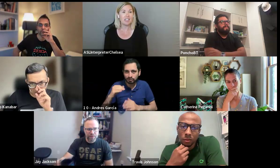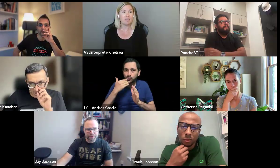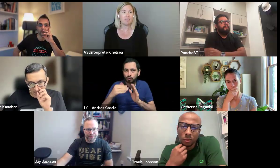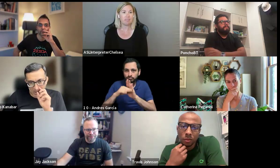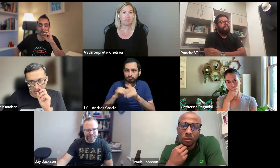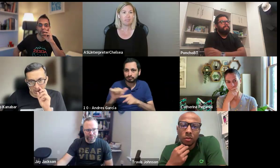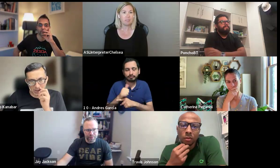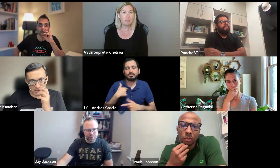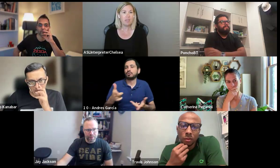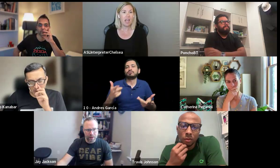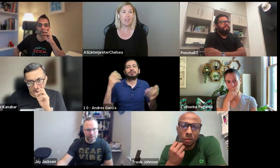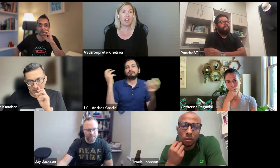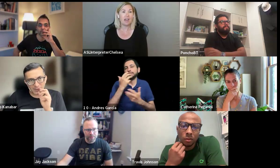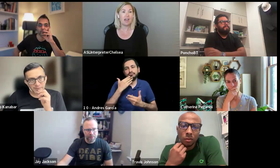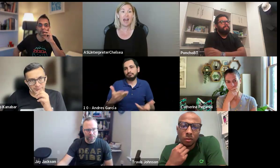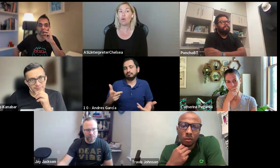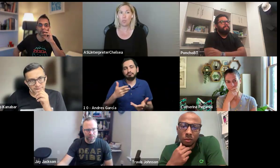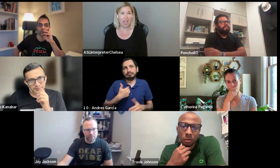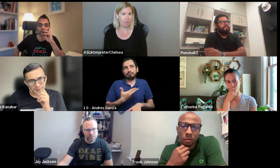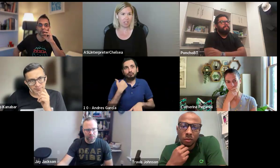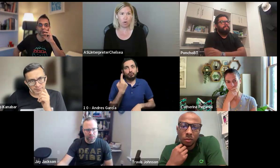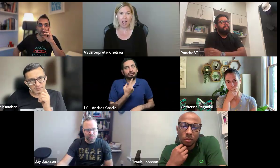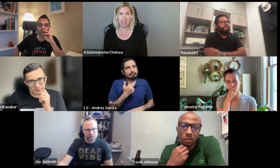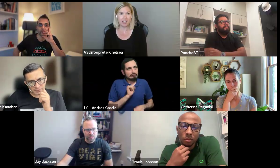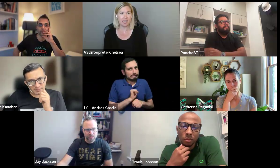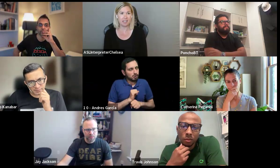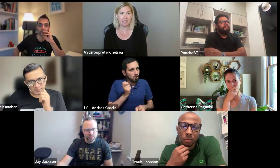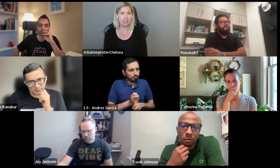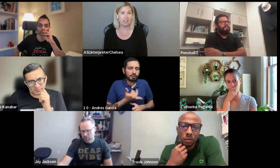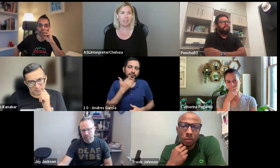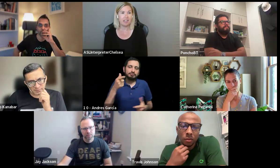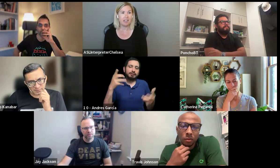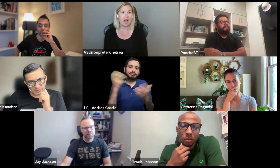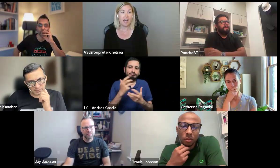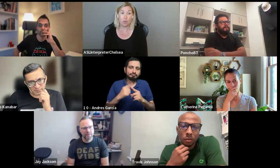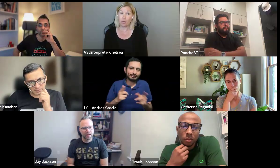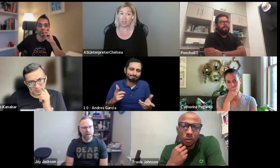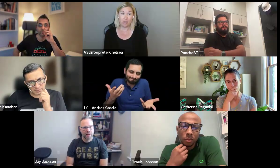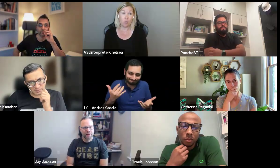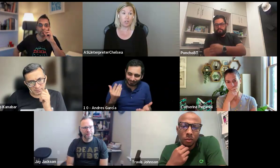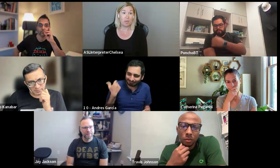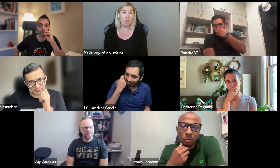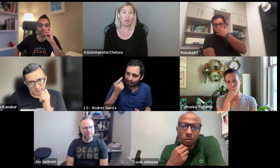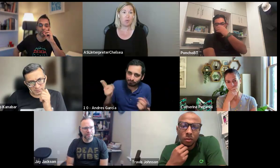And then now that we have best practices, I know it's of course been a lot of